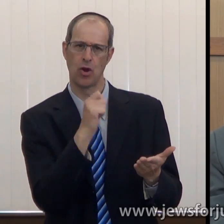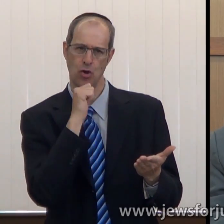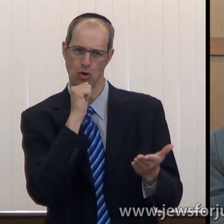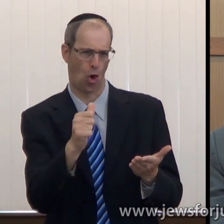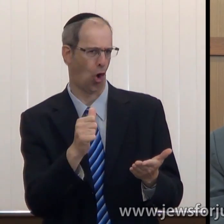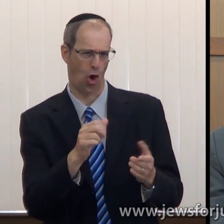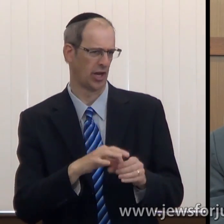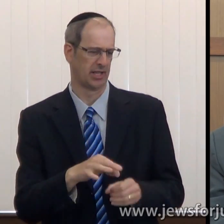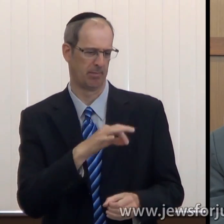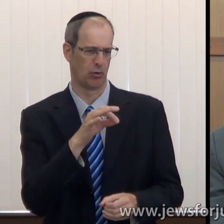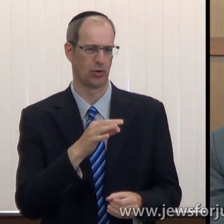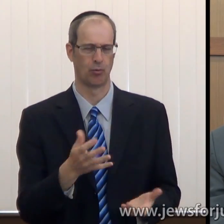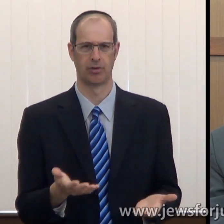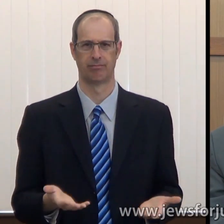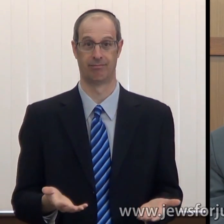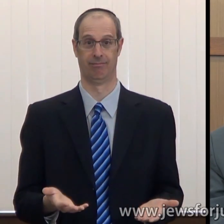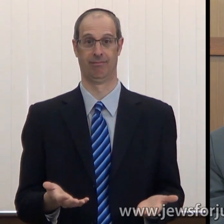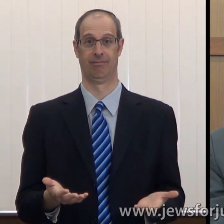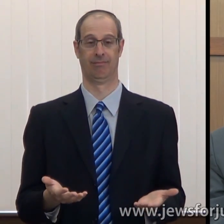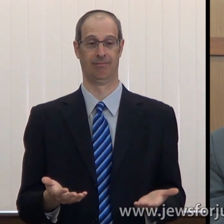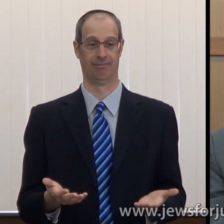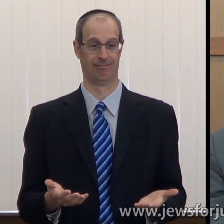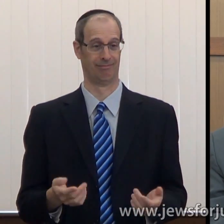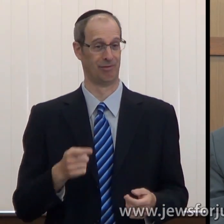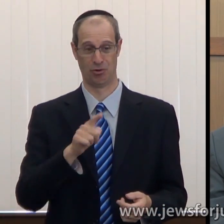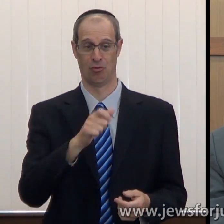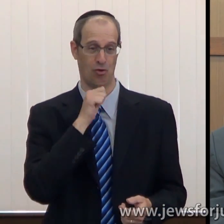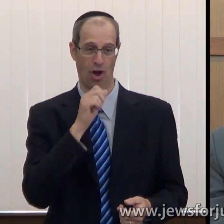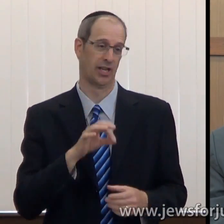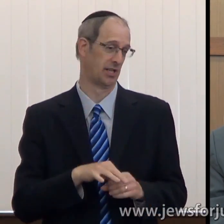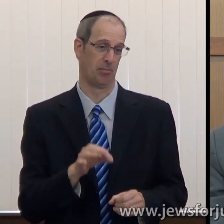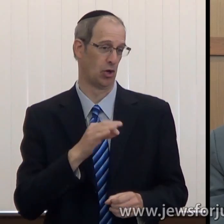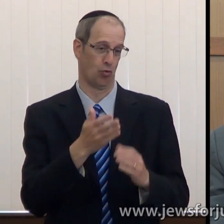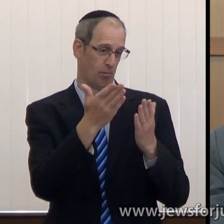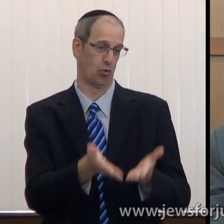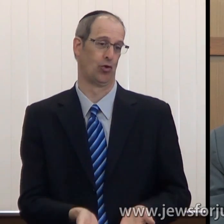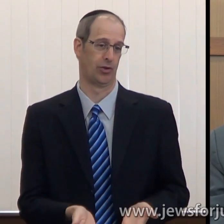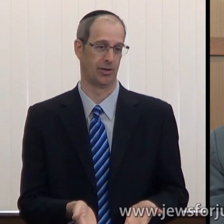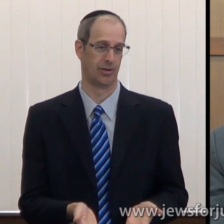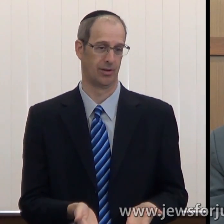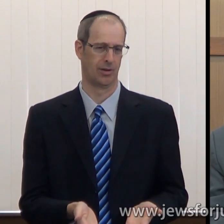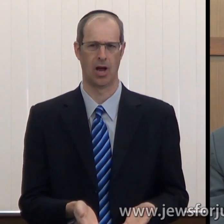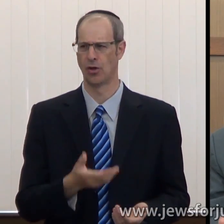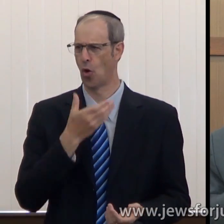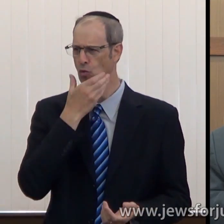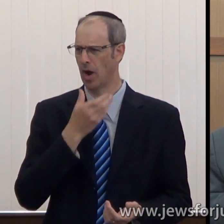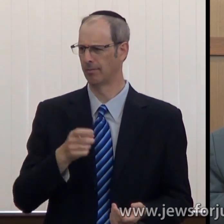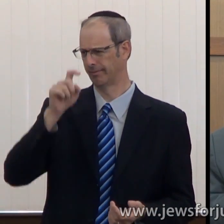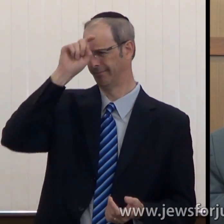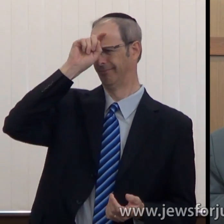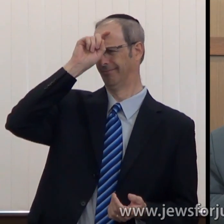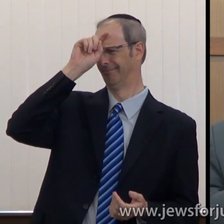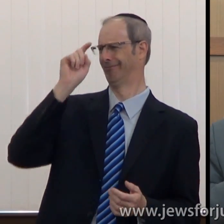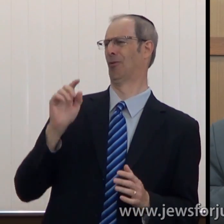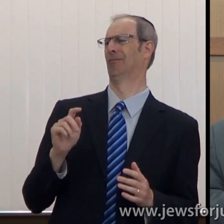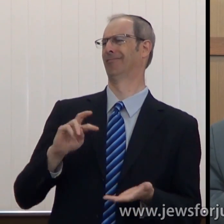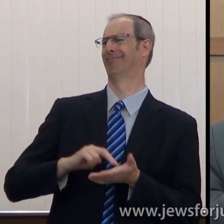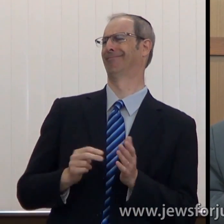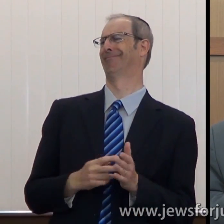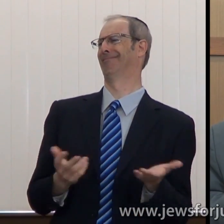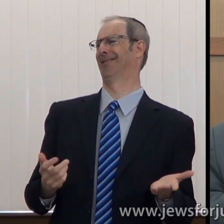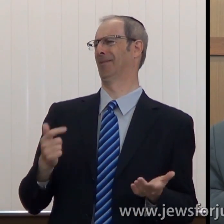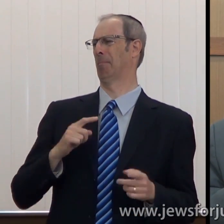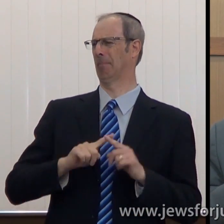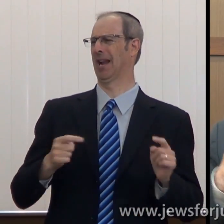very spiritual. You are not very spiritual. And the rabbi was shocked. I'm a